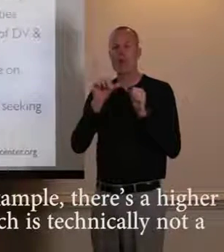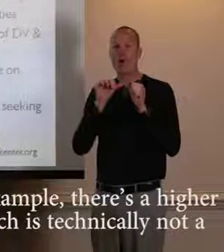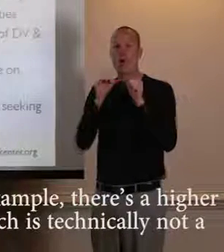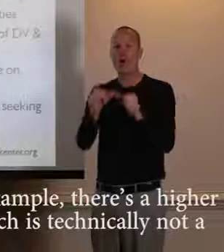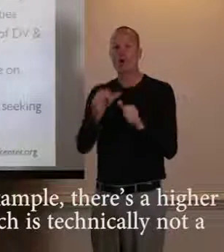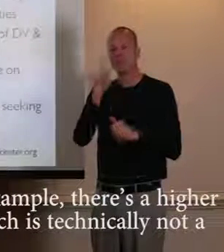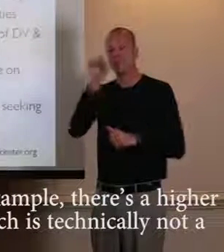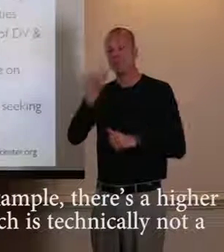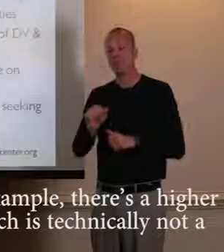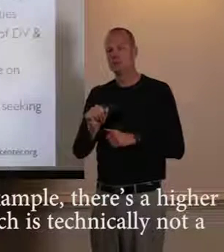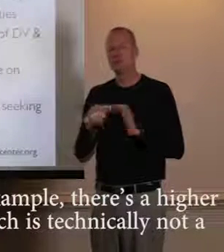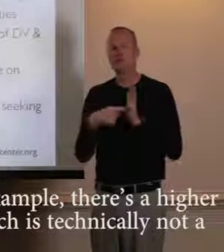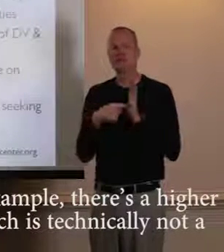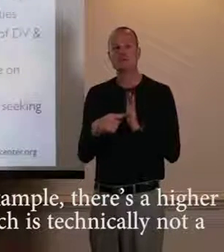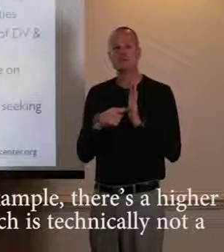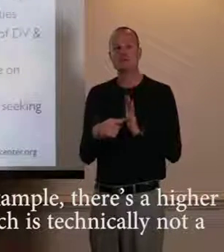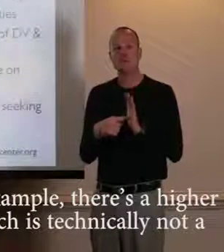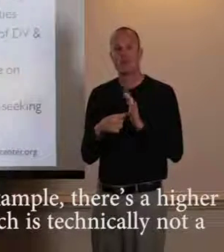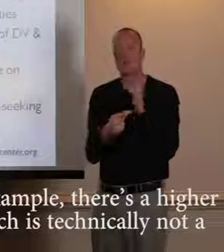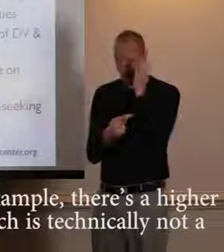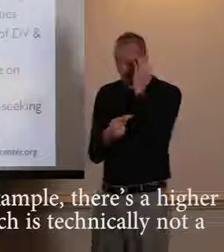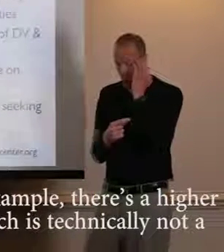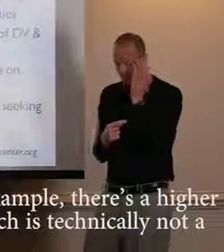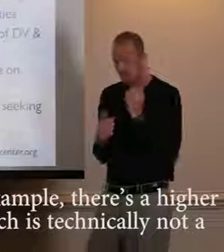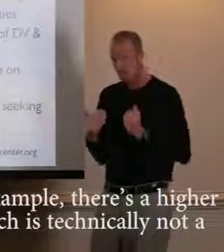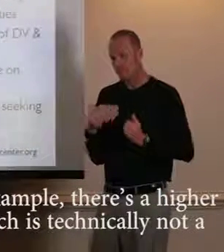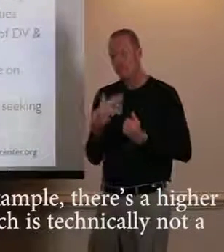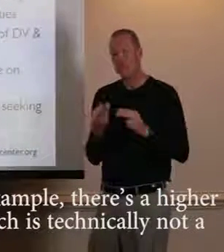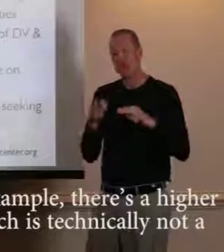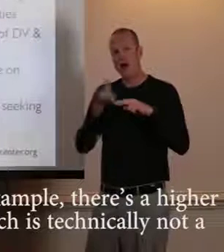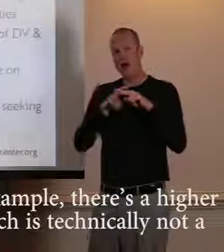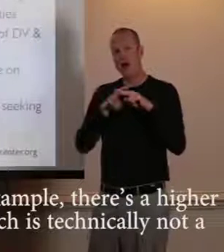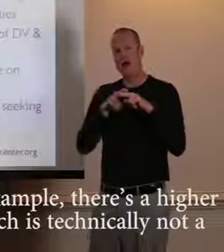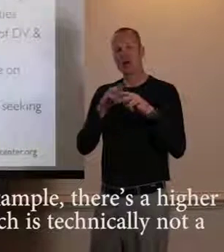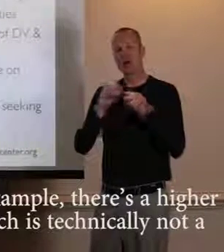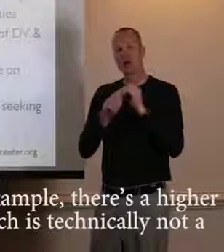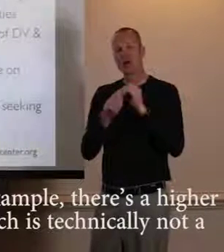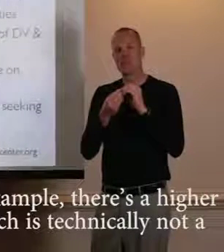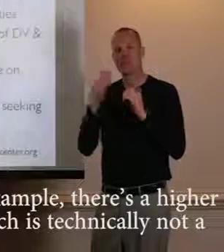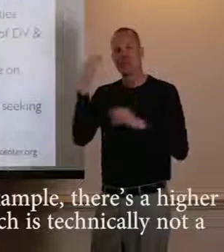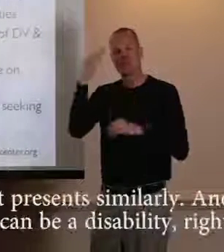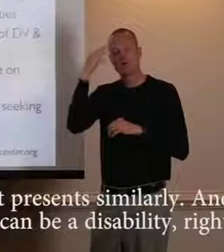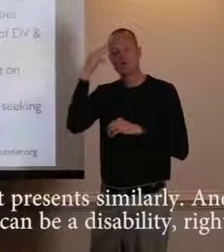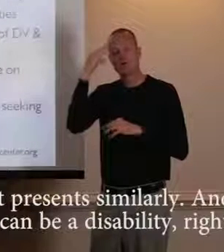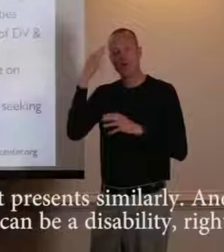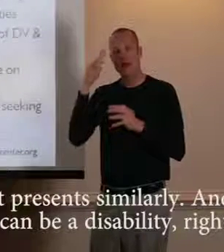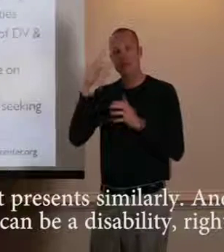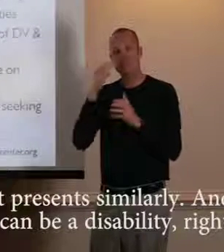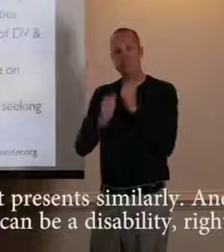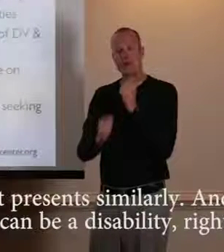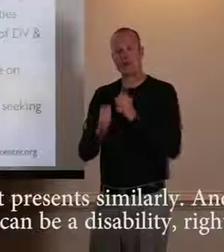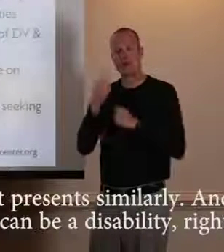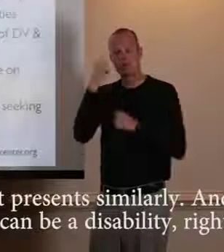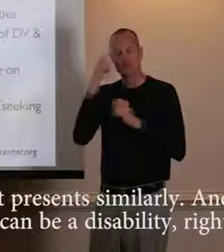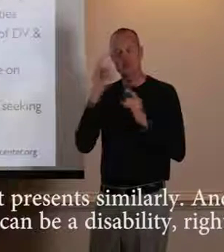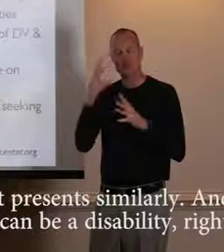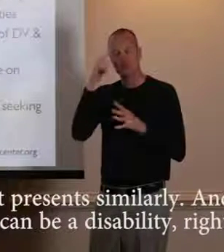example, there's a higher rate of traumatic brain injury, which is technically not a developmental disability, but